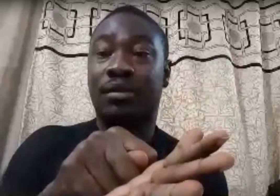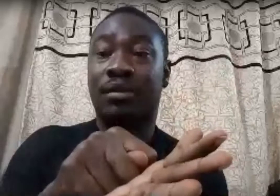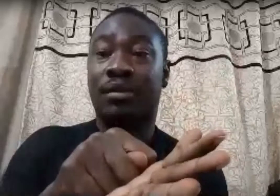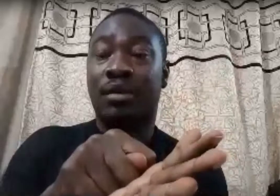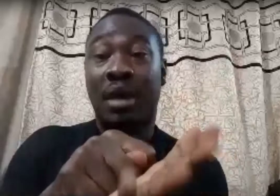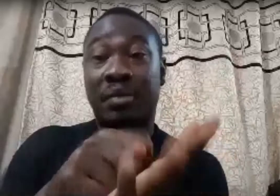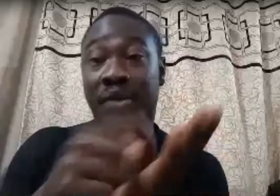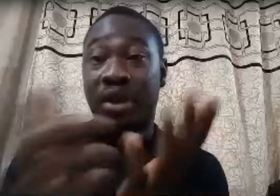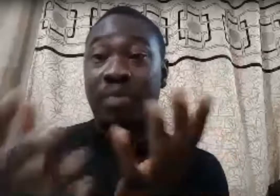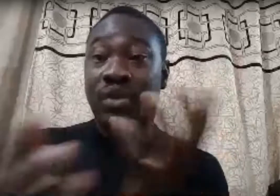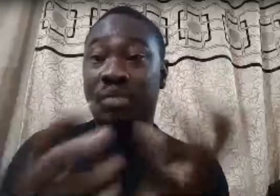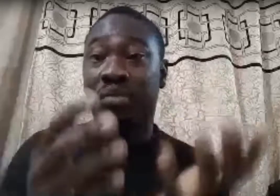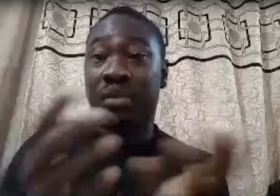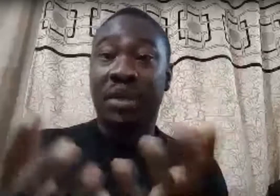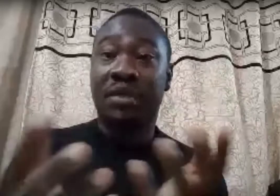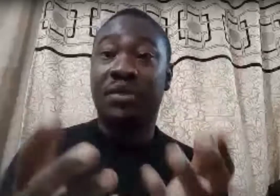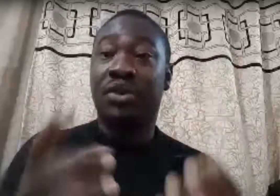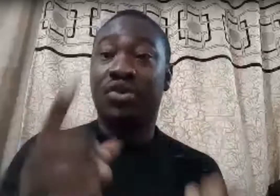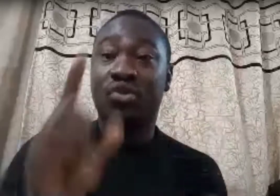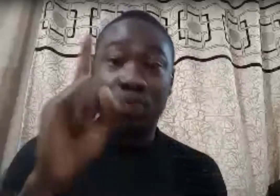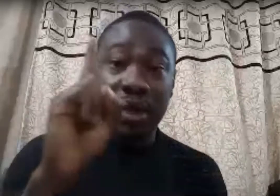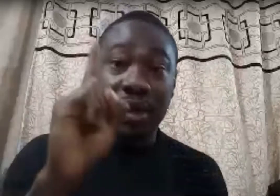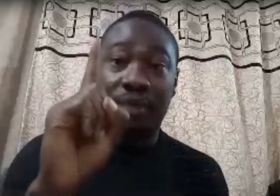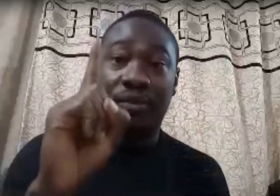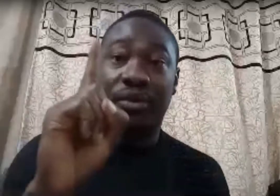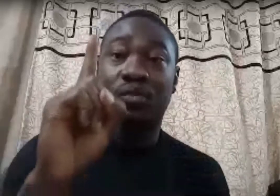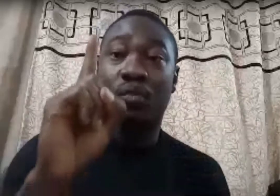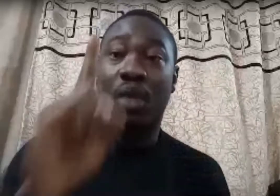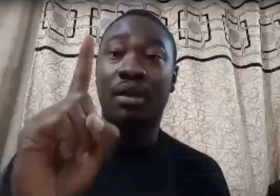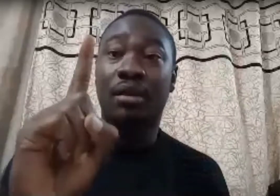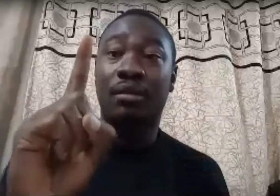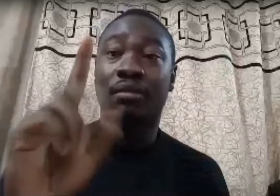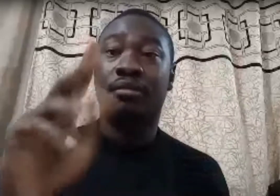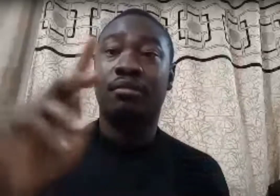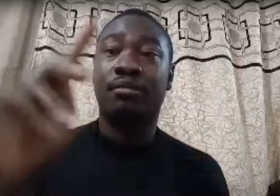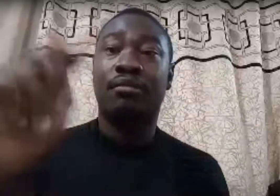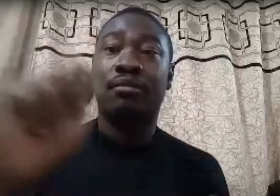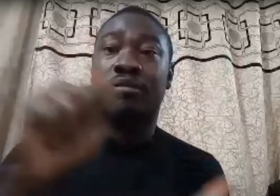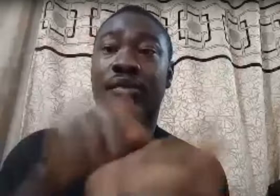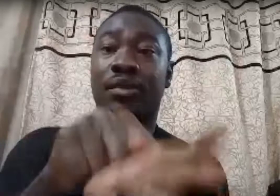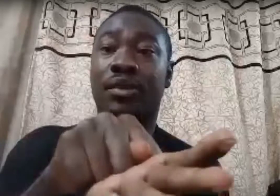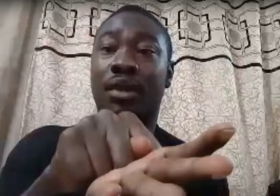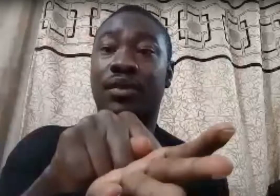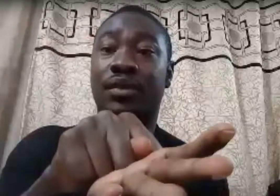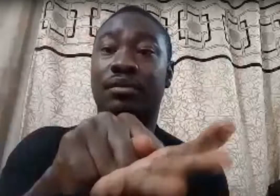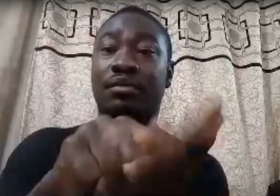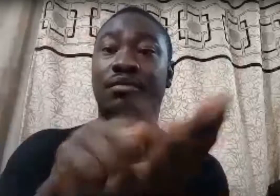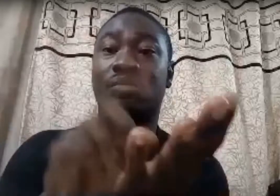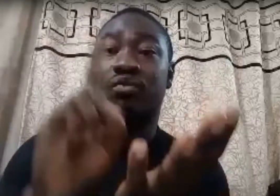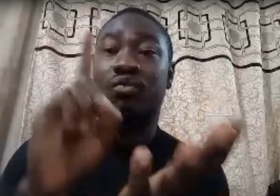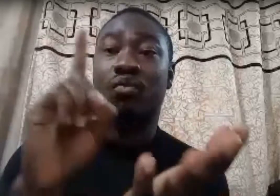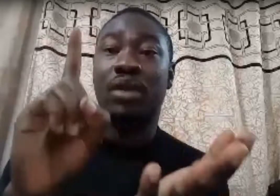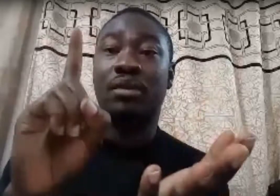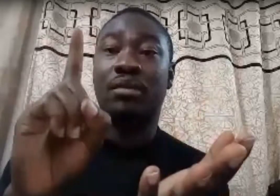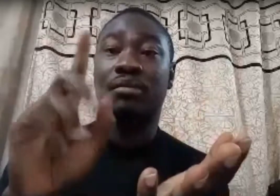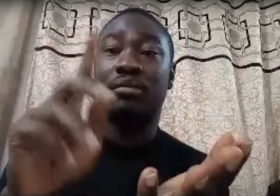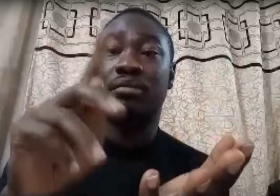one hand for it. 1,000. 1,000. 2,000. Are we